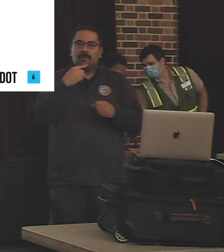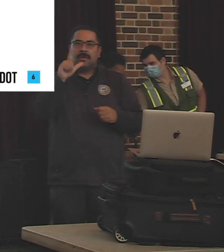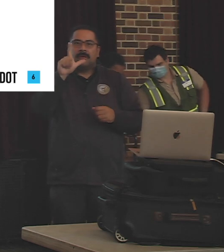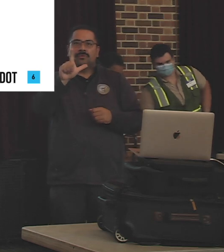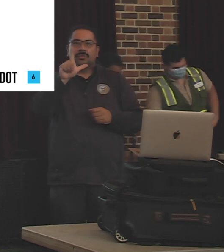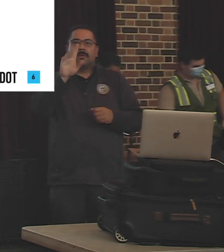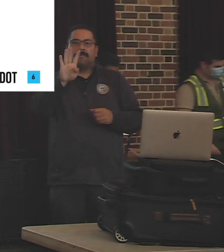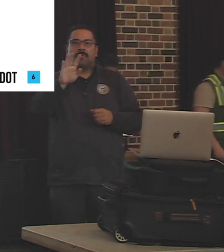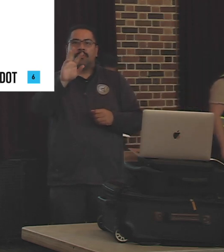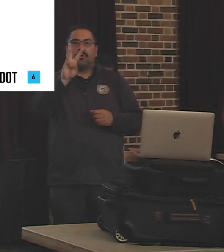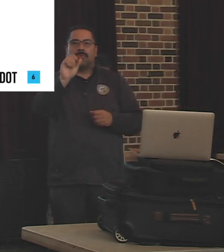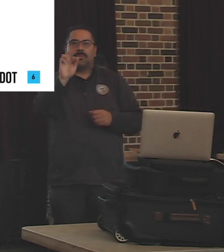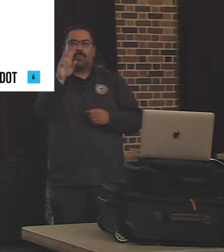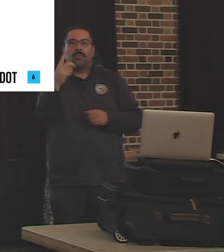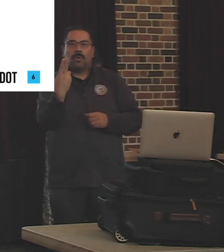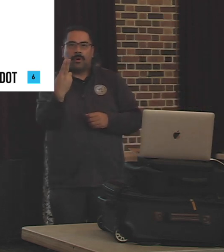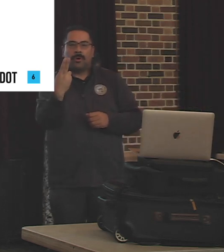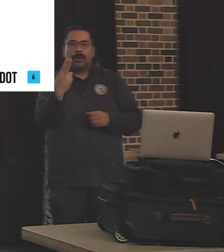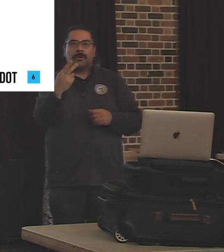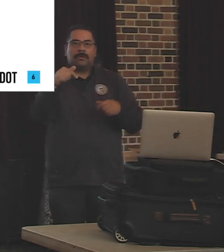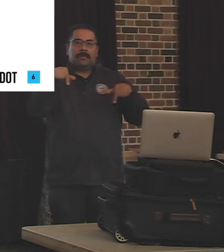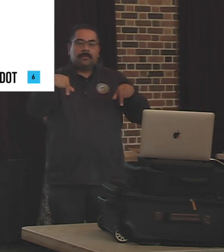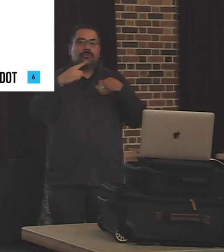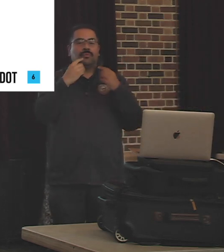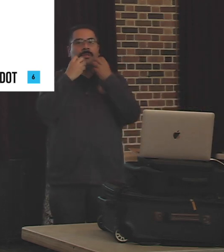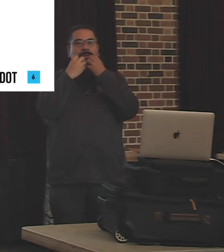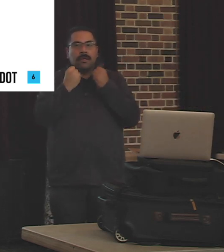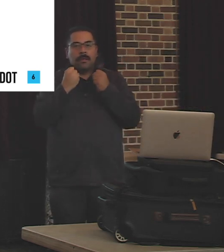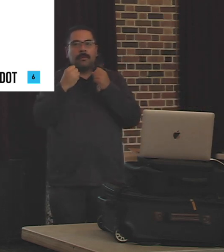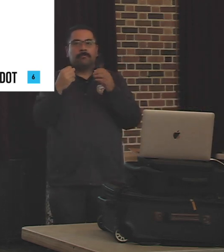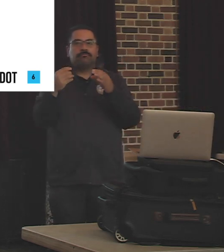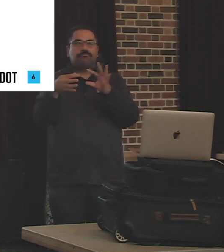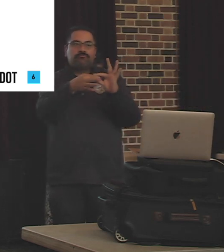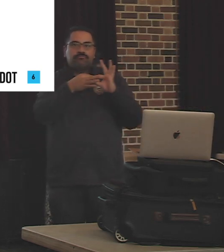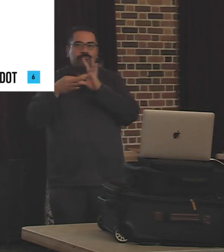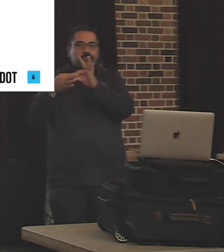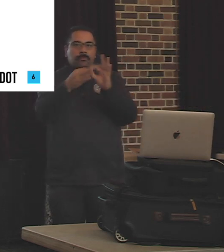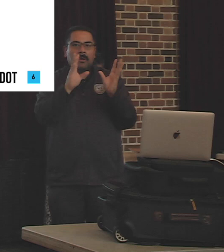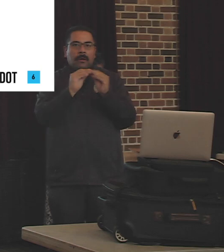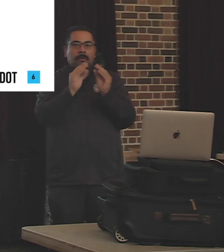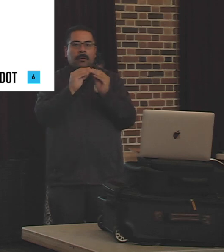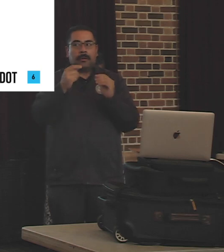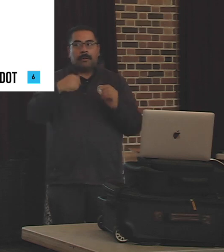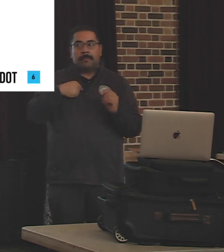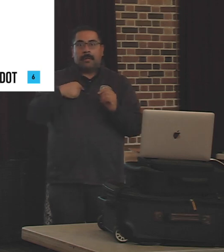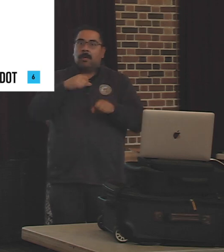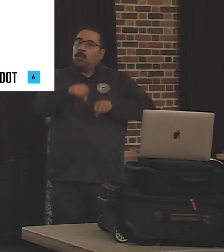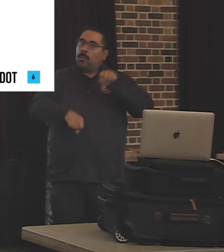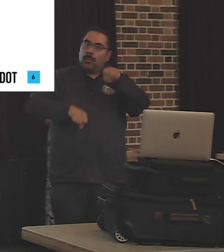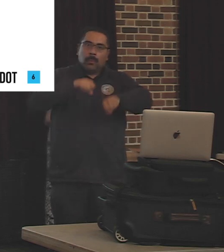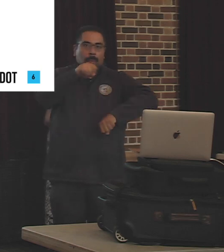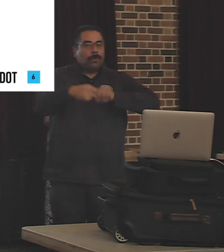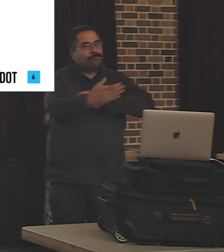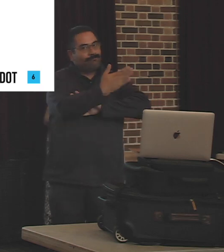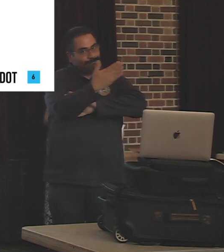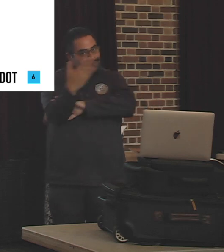24th Ward. I think that this is a meaningful and collaborative meeting. I am a bike rider. I ride my bike every